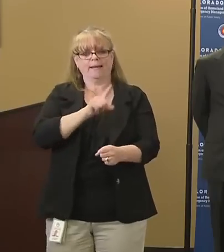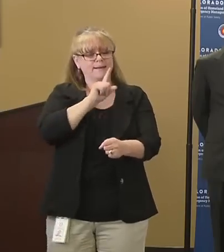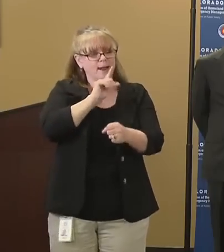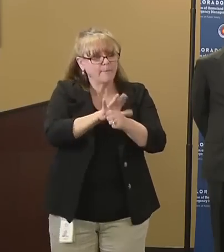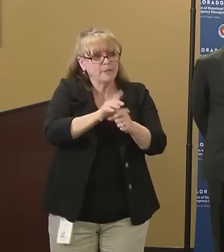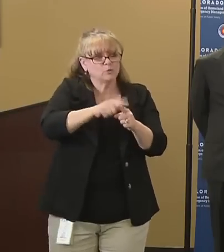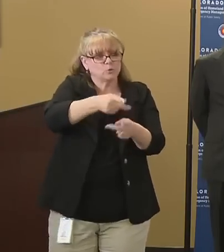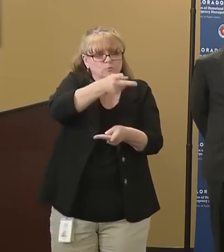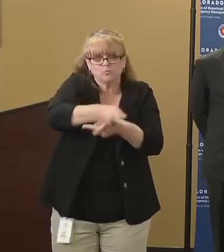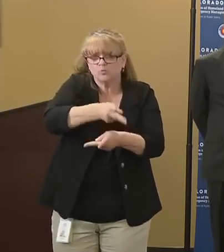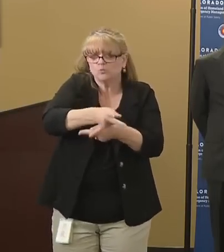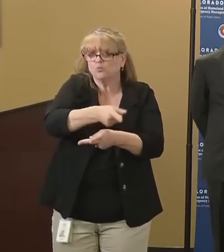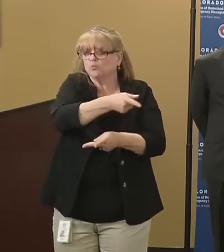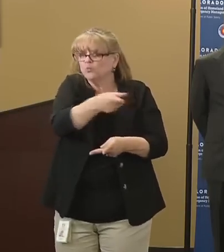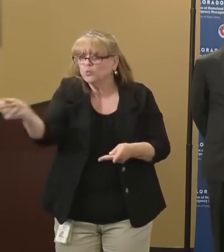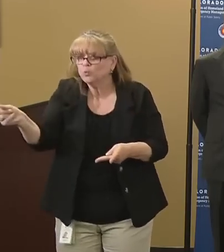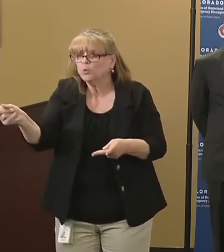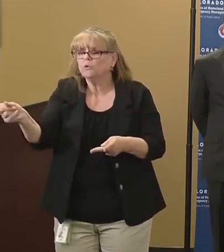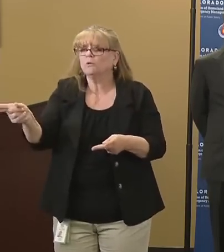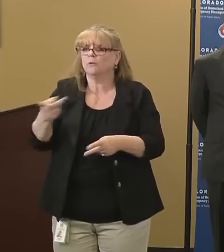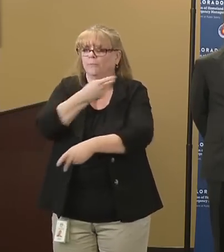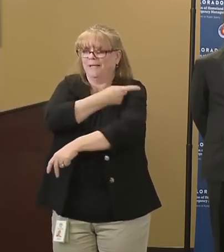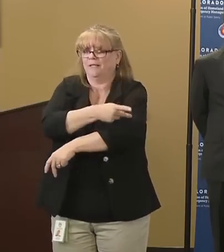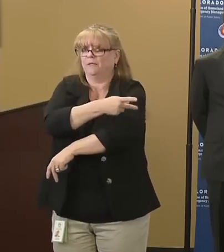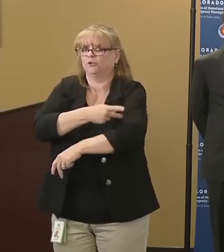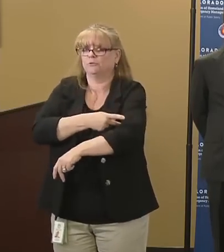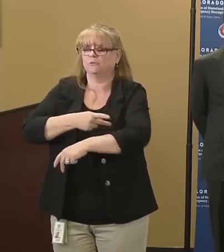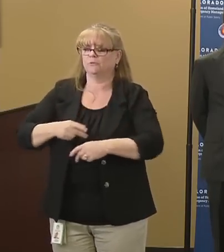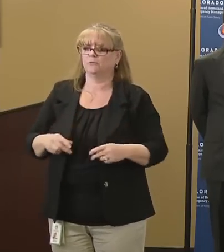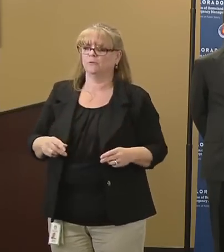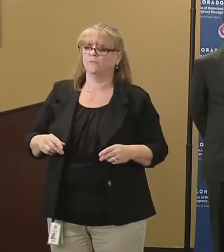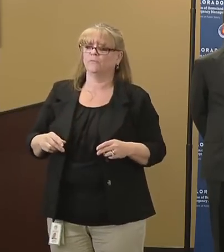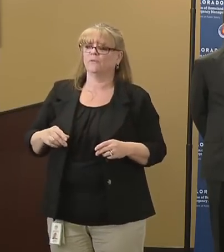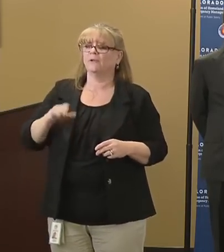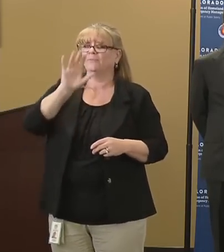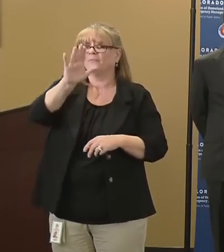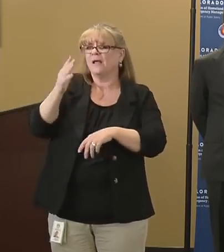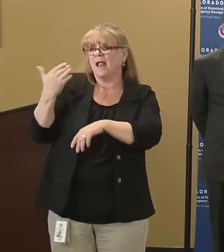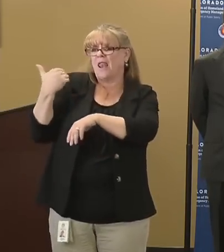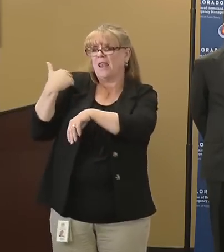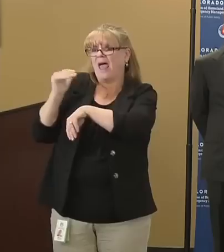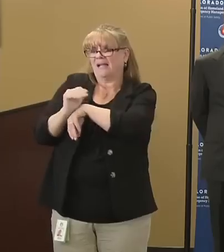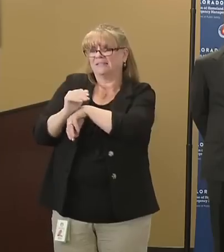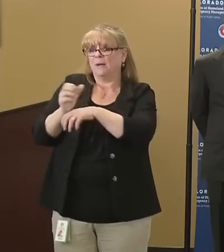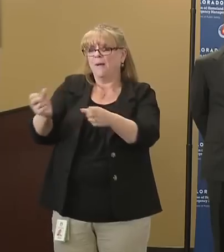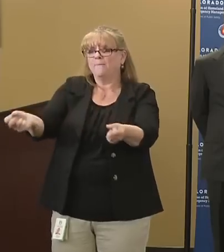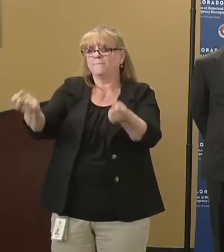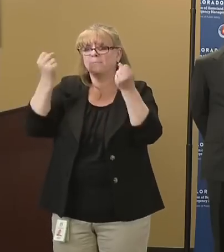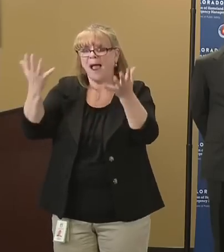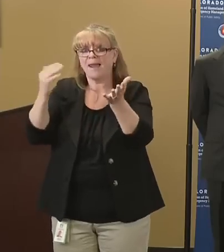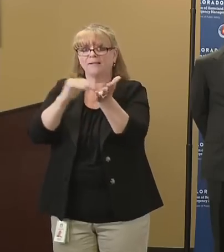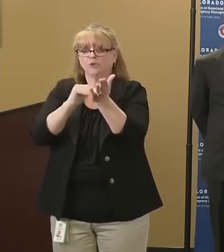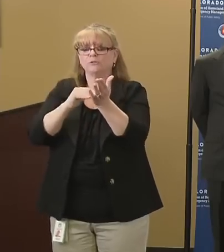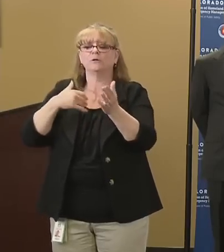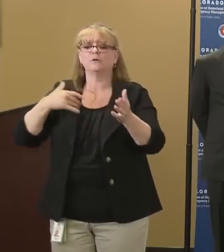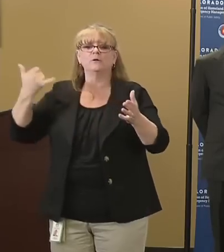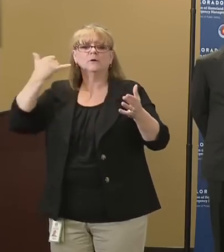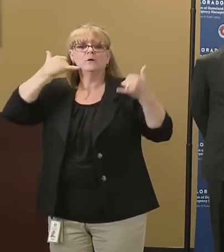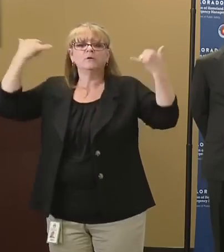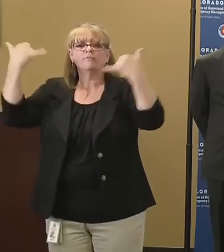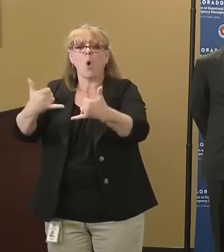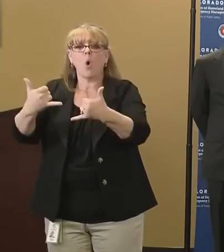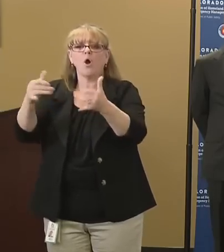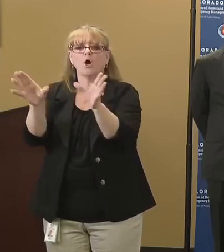had a conference call with national critical care leaders to begin the discussion about how to make proper ethical